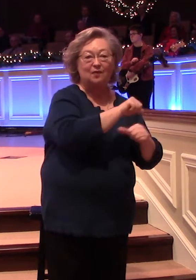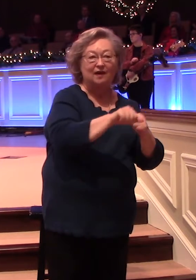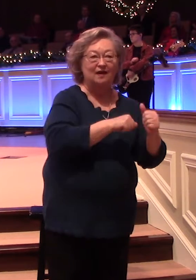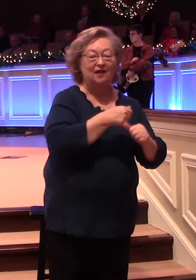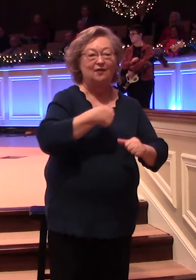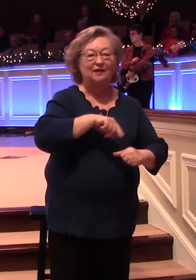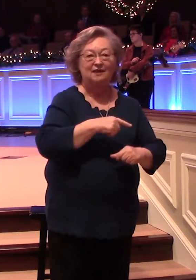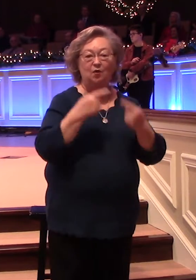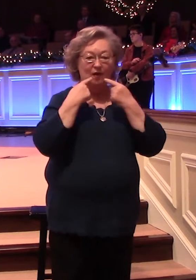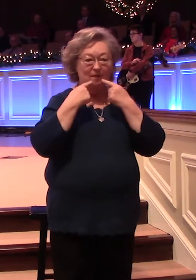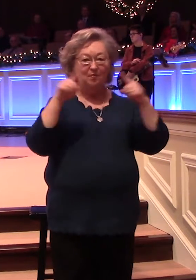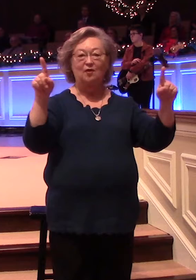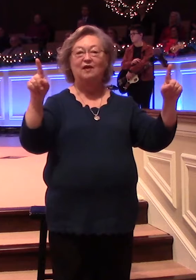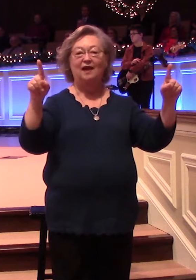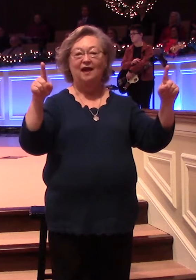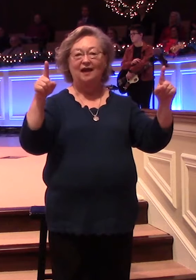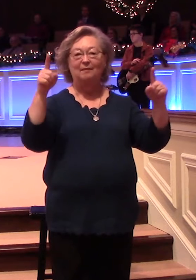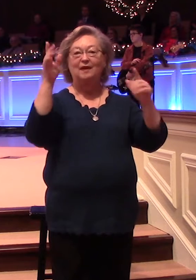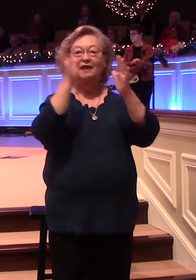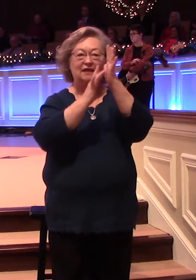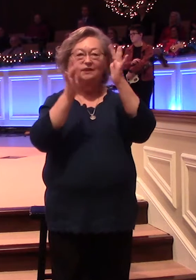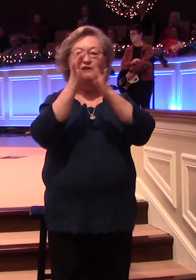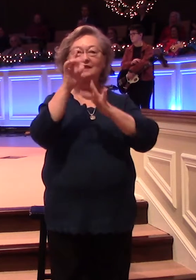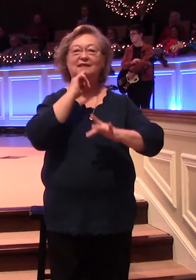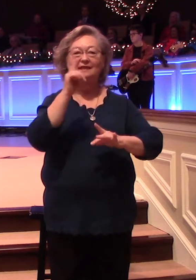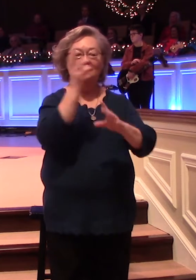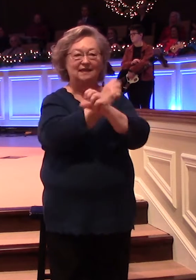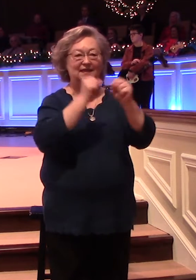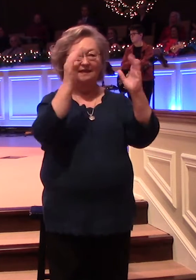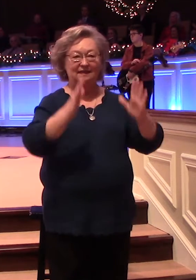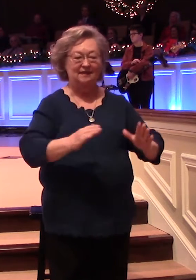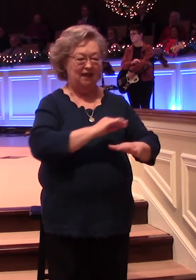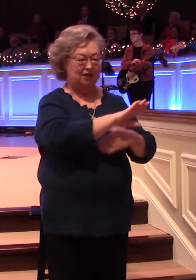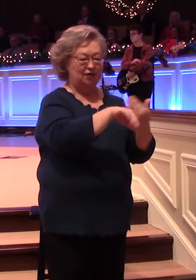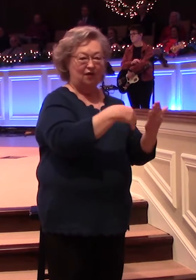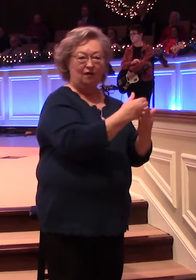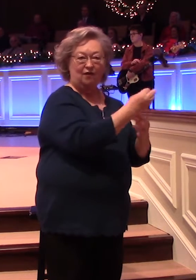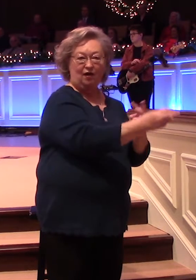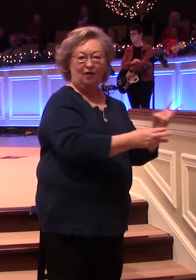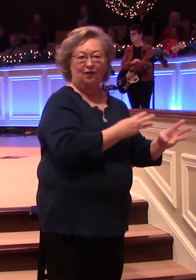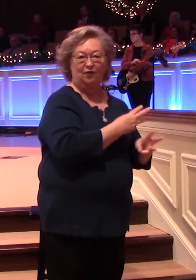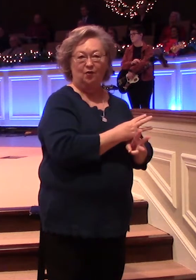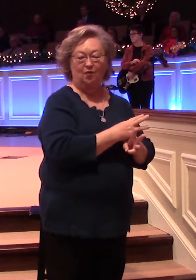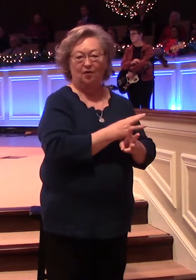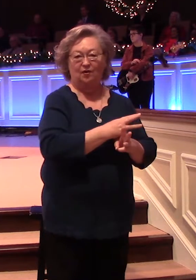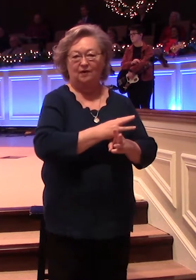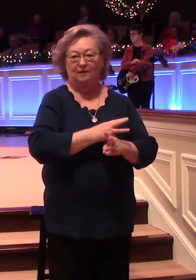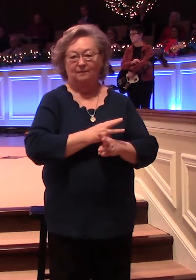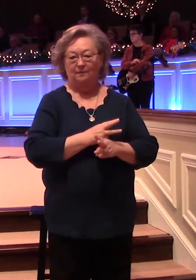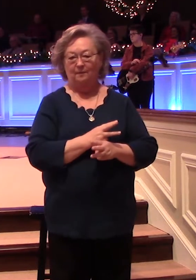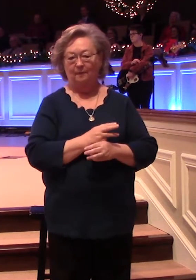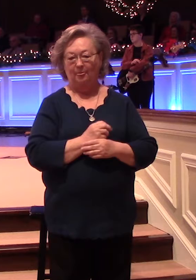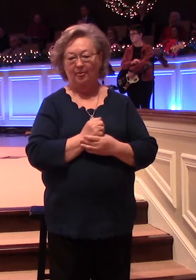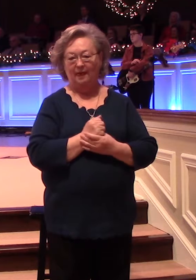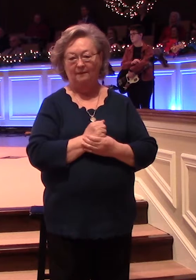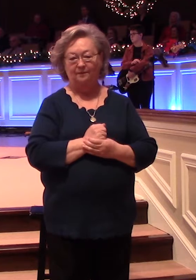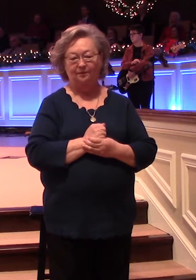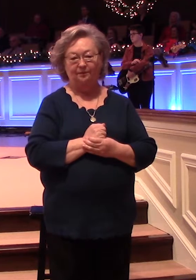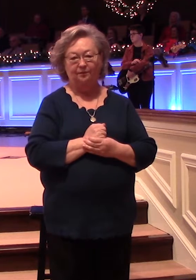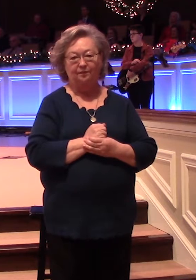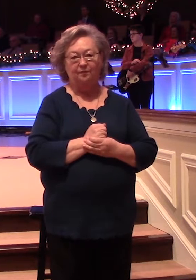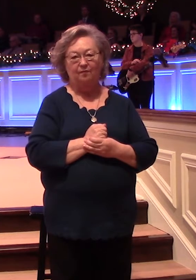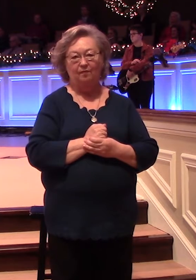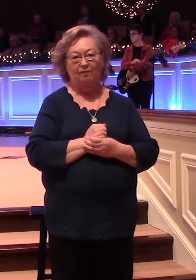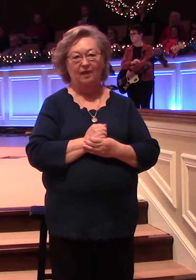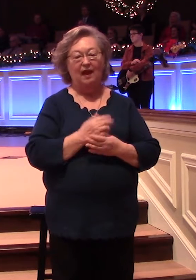whole world. I'll be talking more in my message about the call to give, and I want to remind you there's some